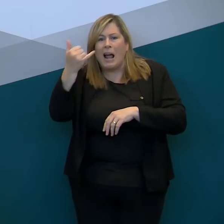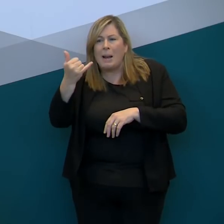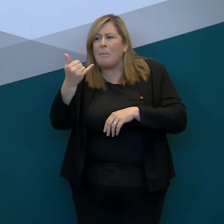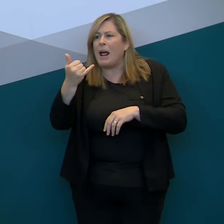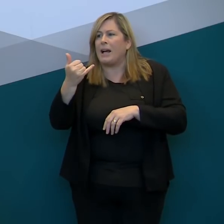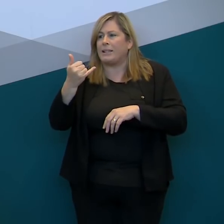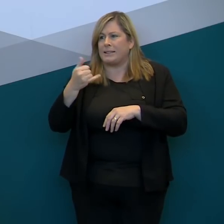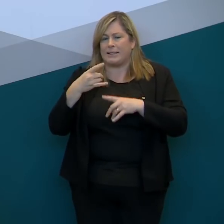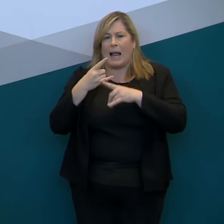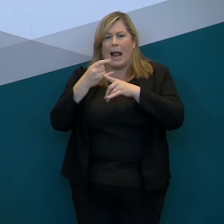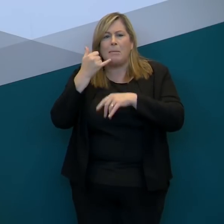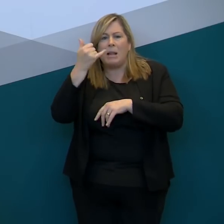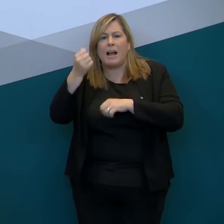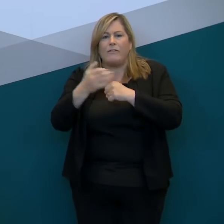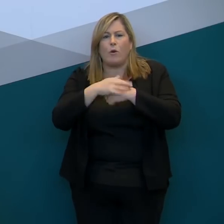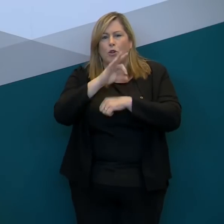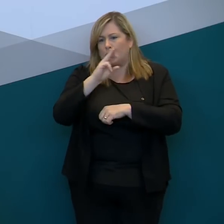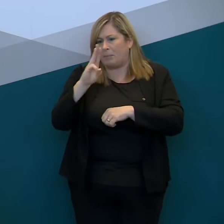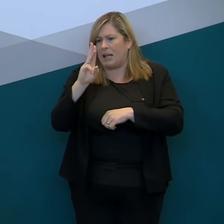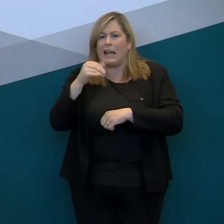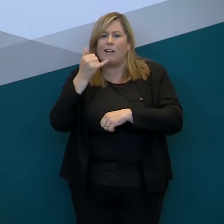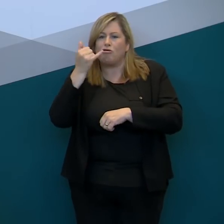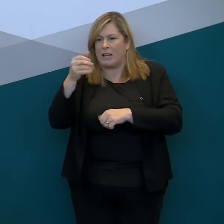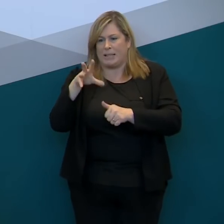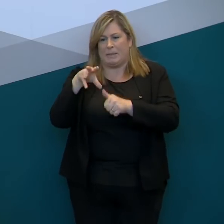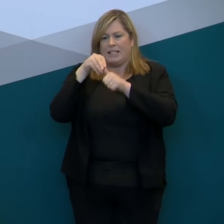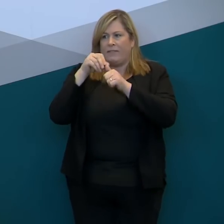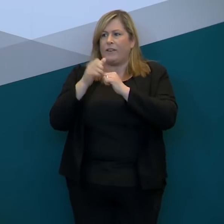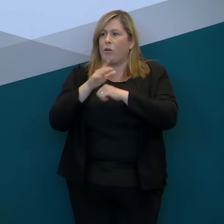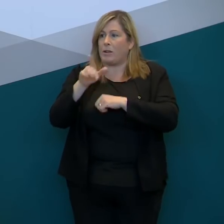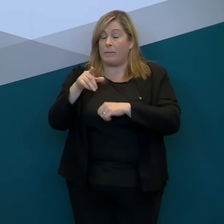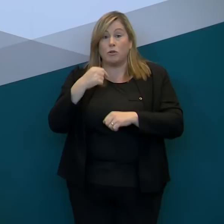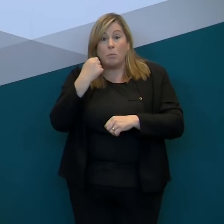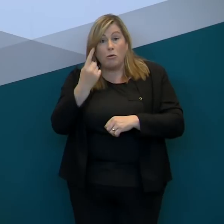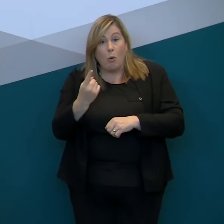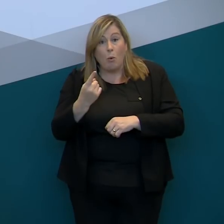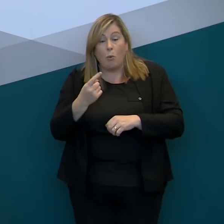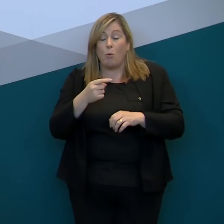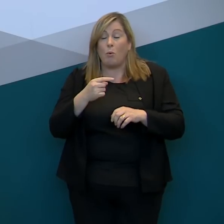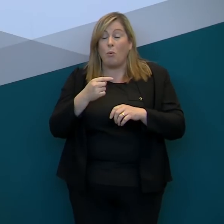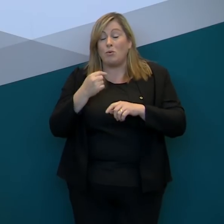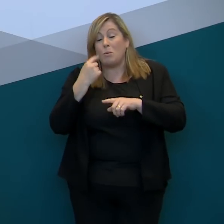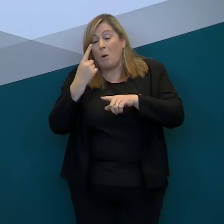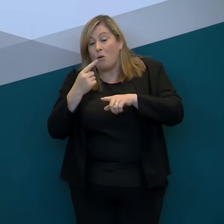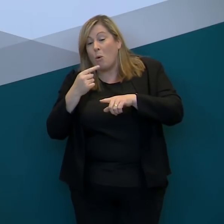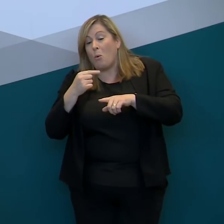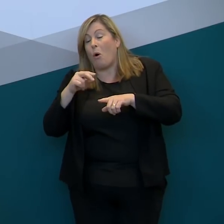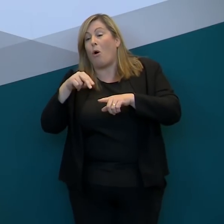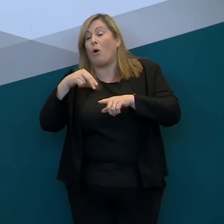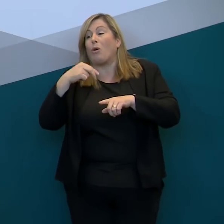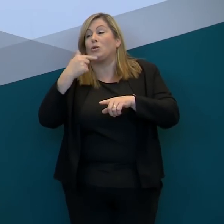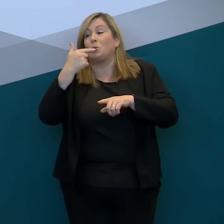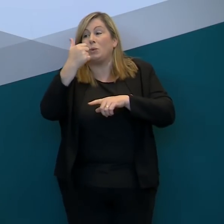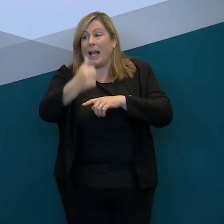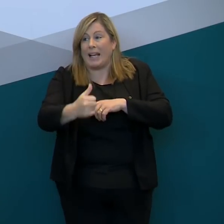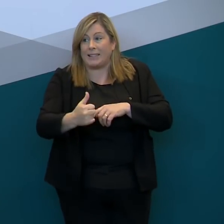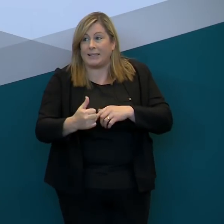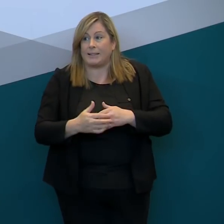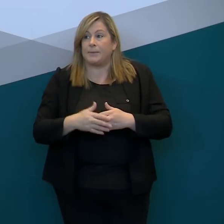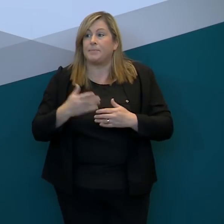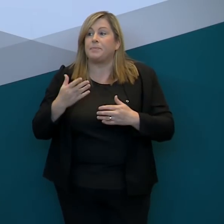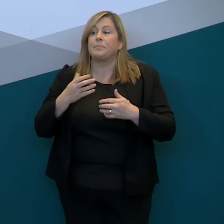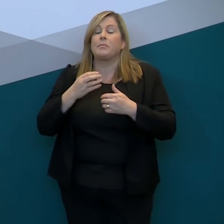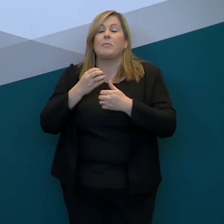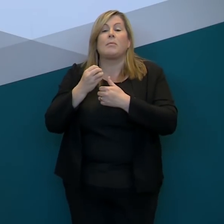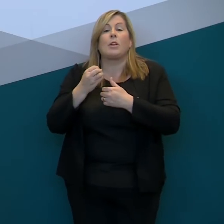any questions they have about lay tests. That's tomorrow, is it? In next day or two, I hope. Okay. And just my next question, it relates to